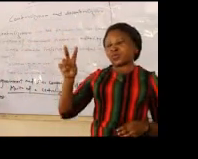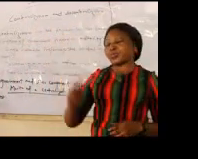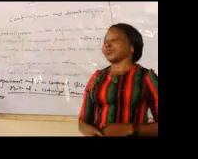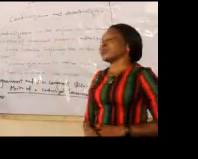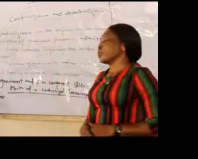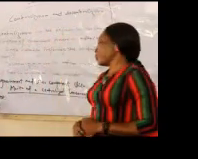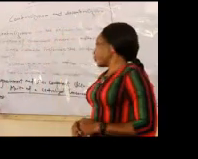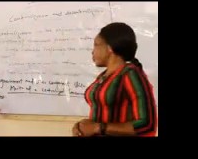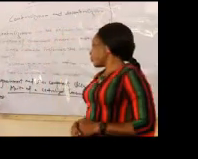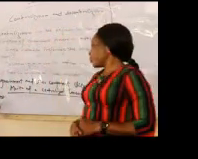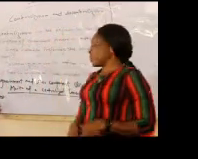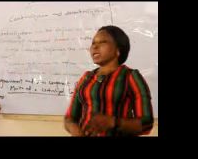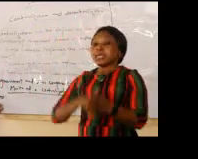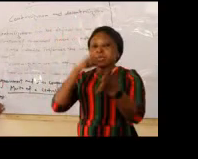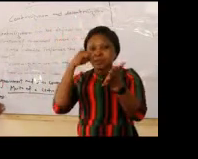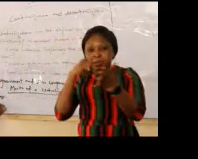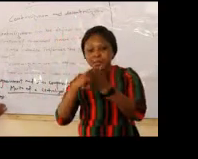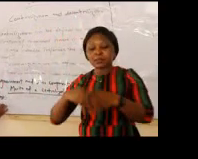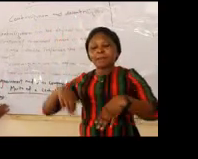Number 2.